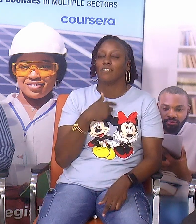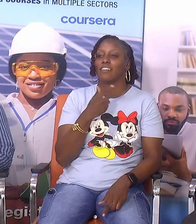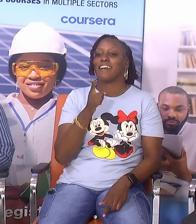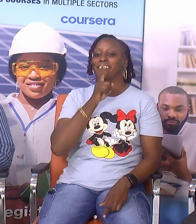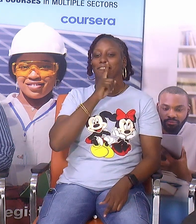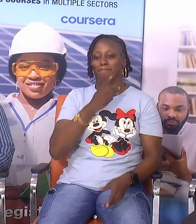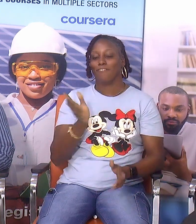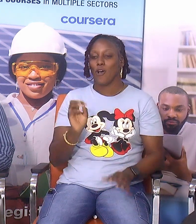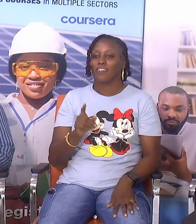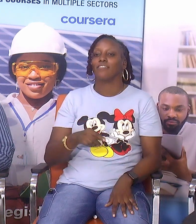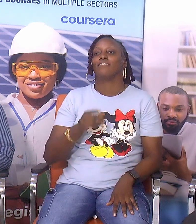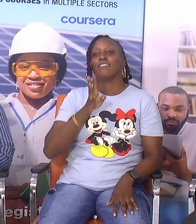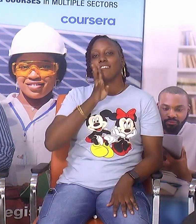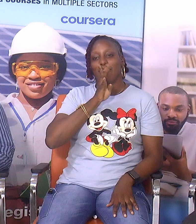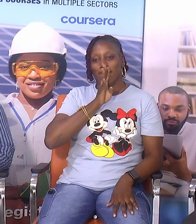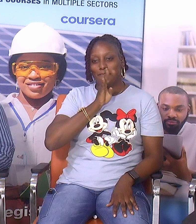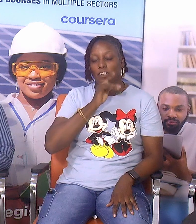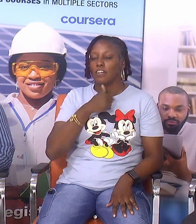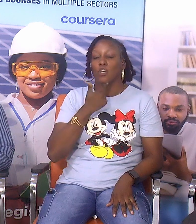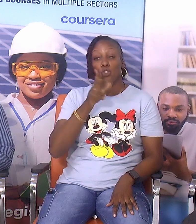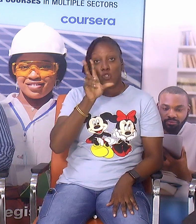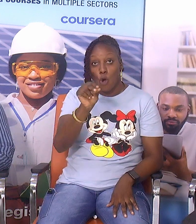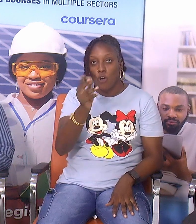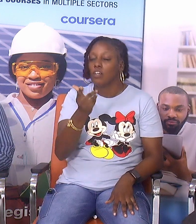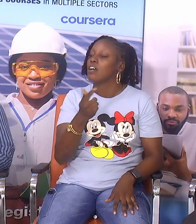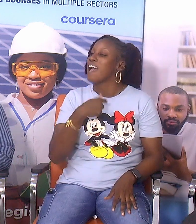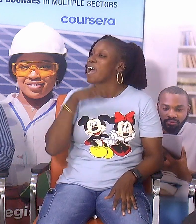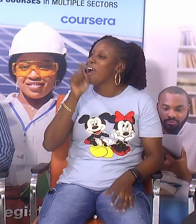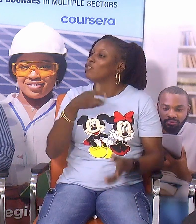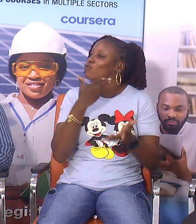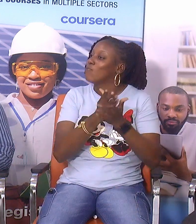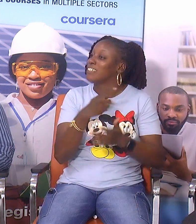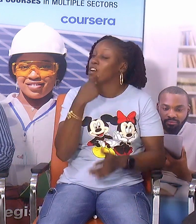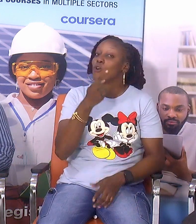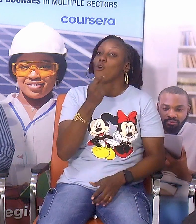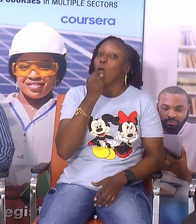speak. If you're talking, open your mouth, why you're speaking so soft.